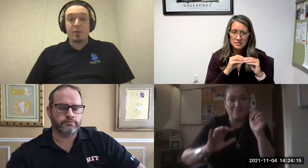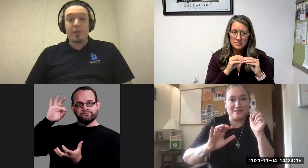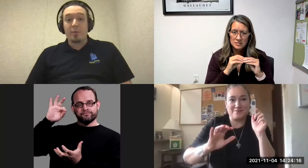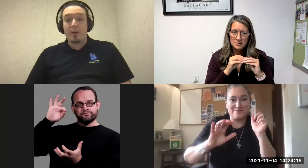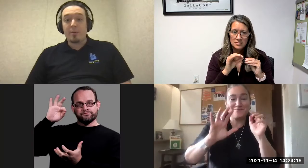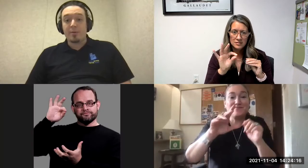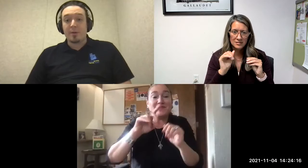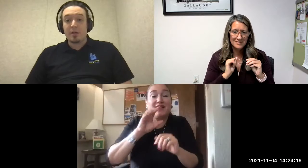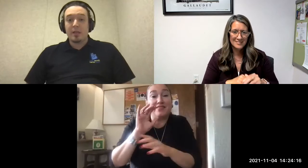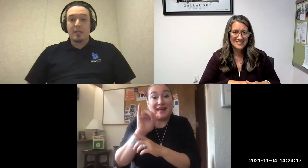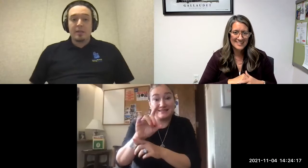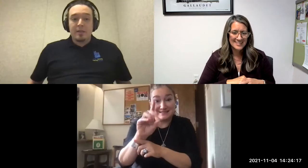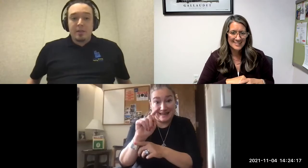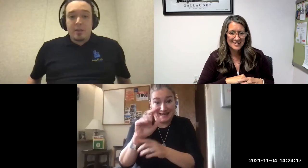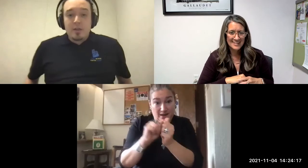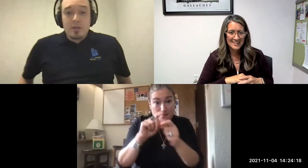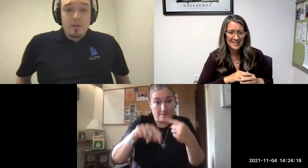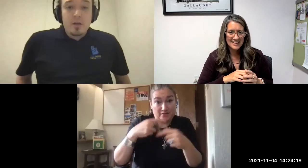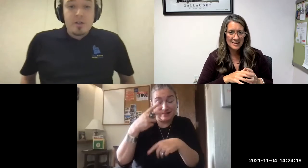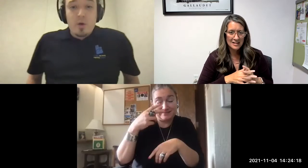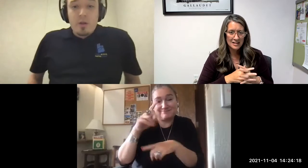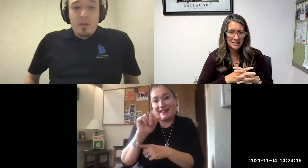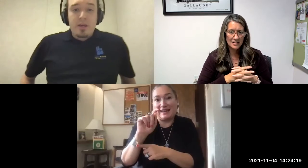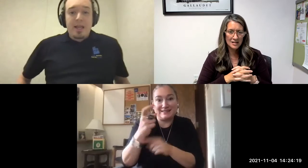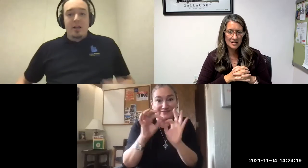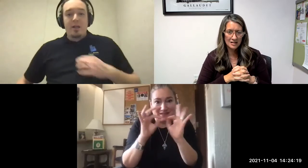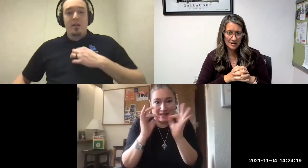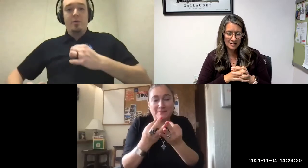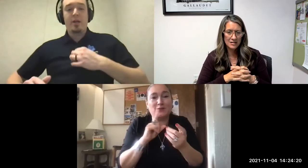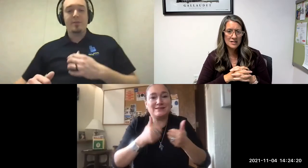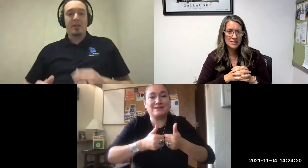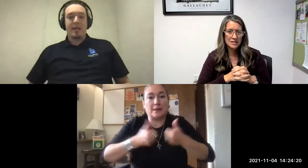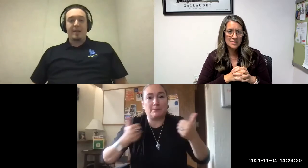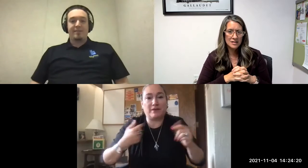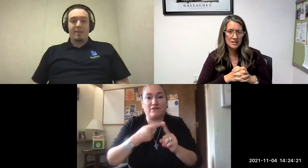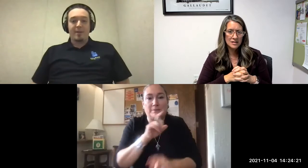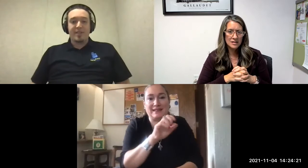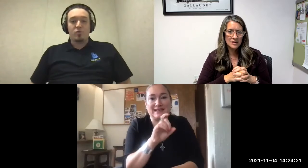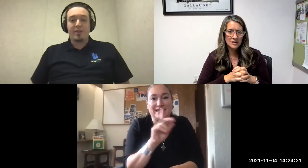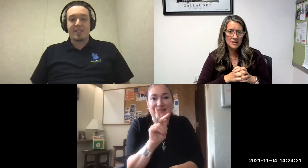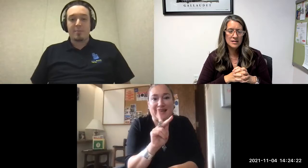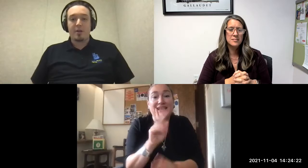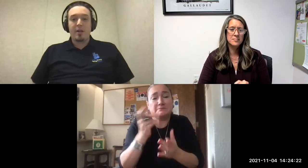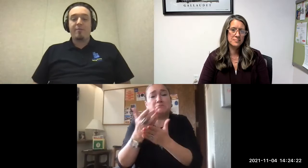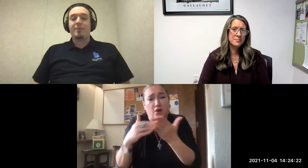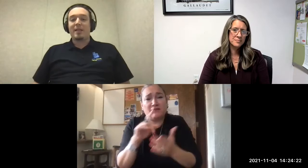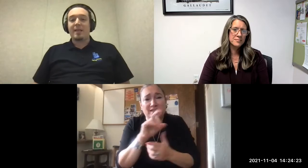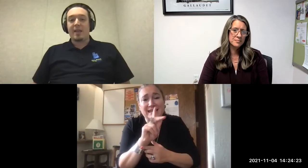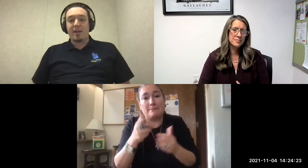Julie, do you want to pop up and respond? So the data, when it comes to Latinx families, is really separate from the Lead K